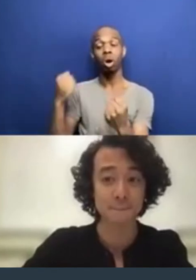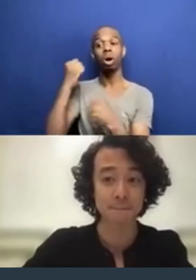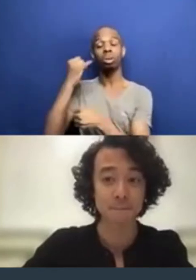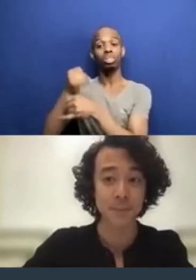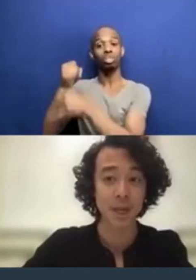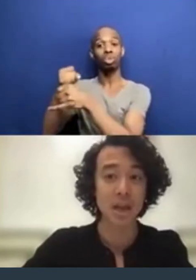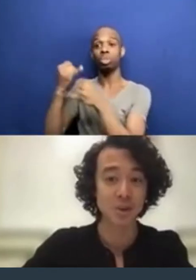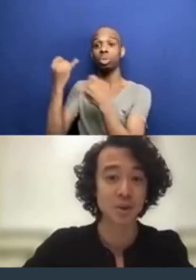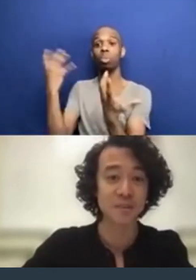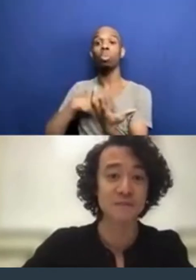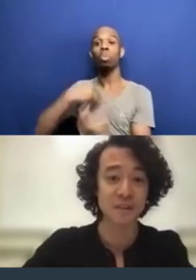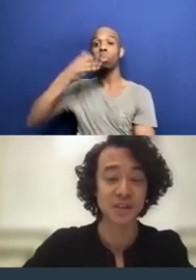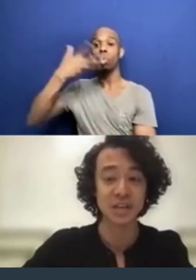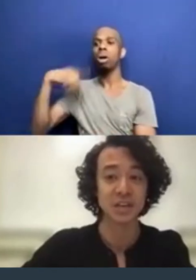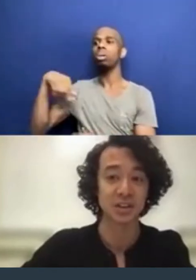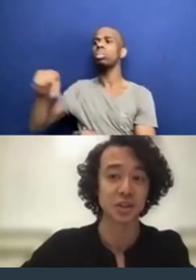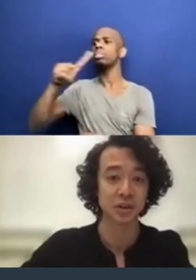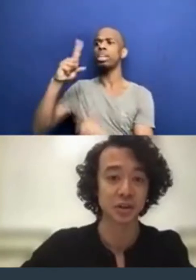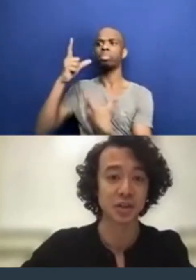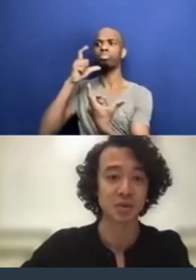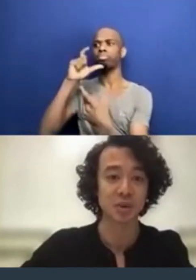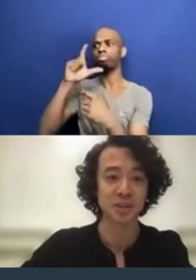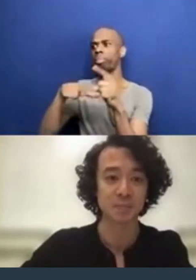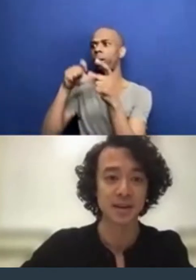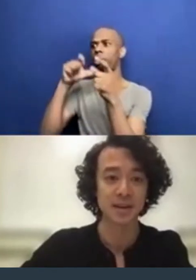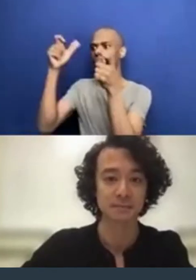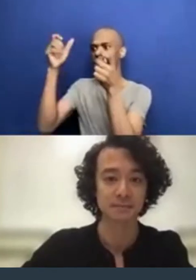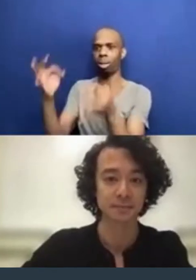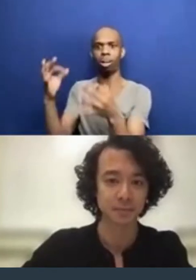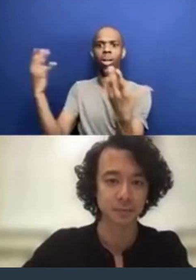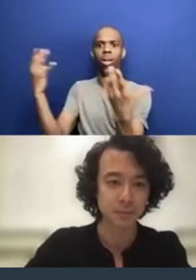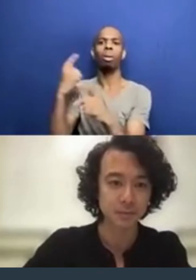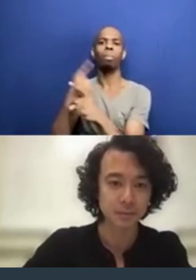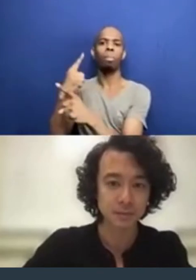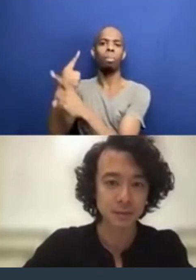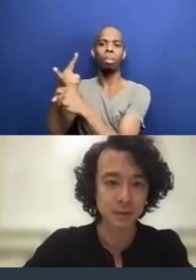outcome. It took me 15 years to understand what this meant.